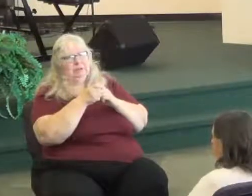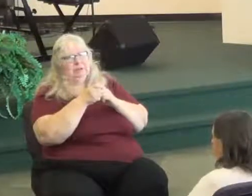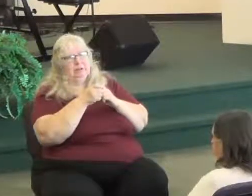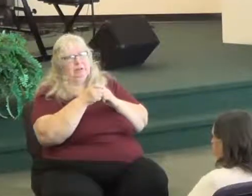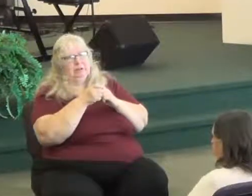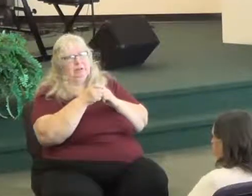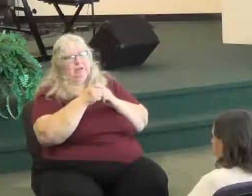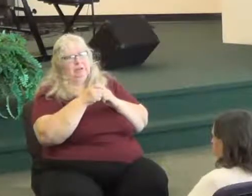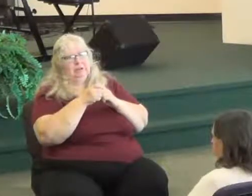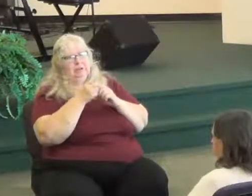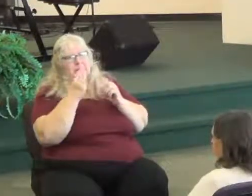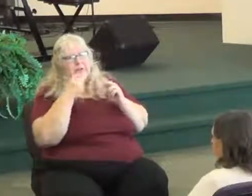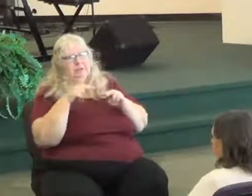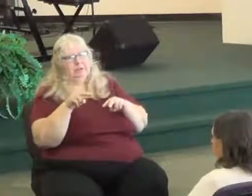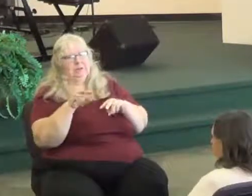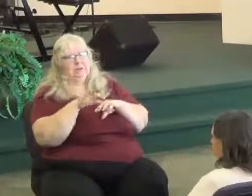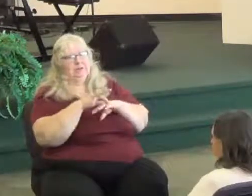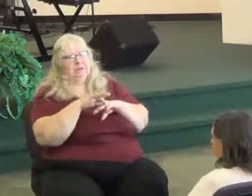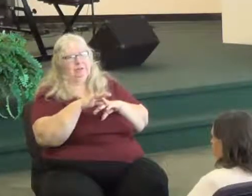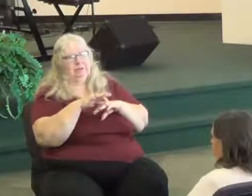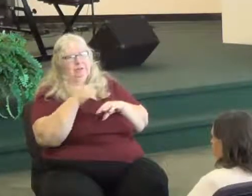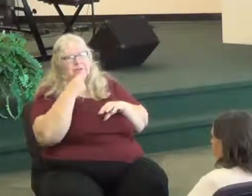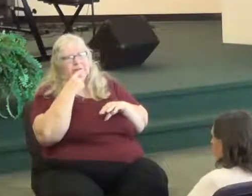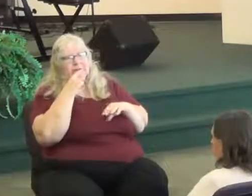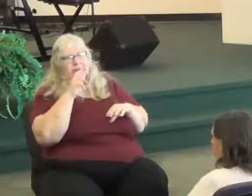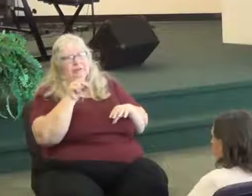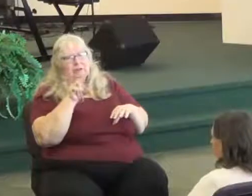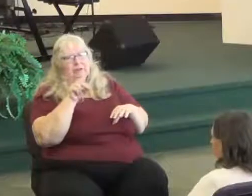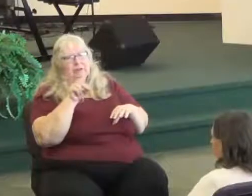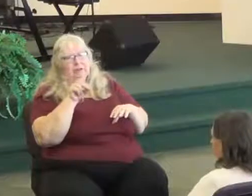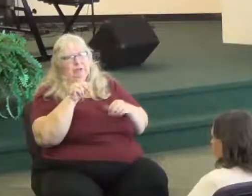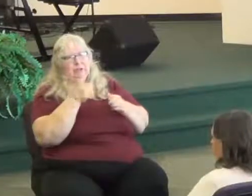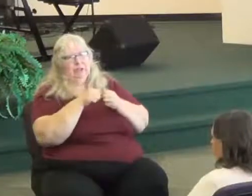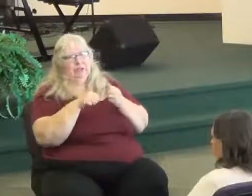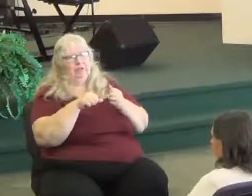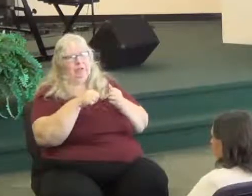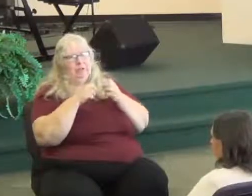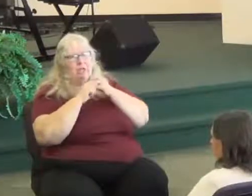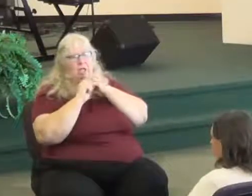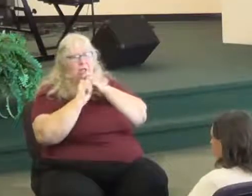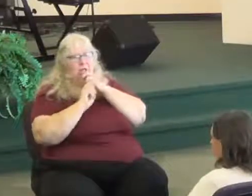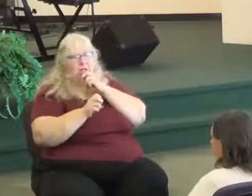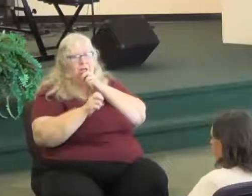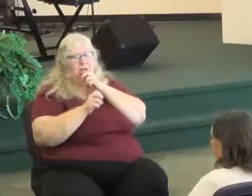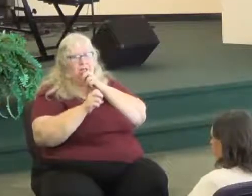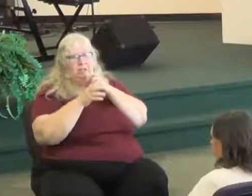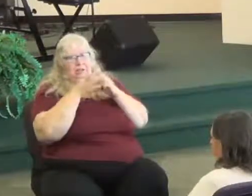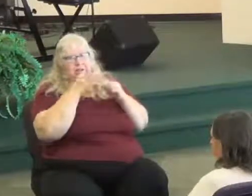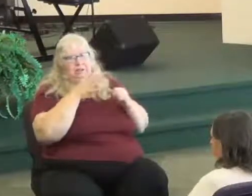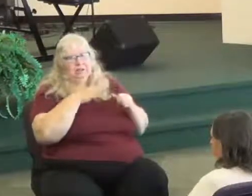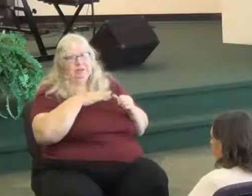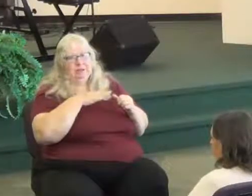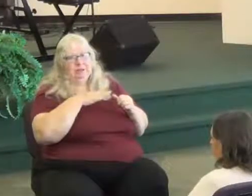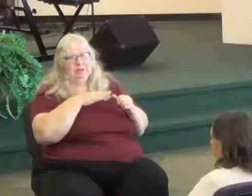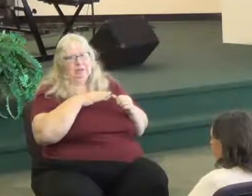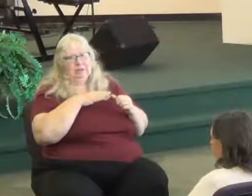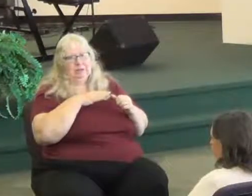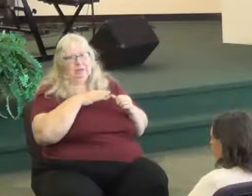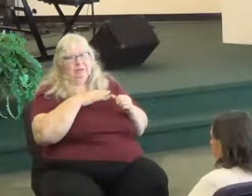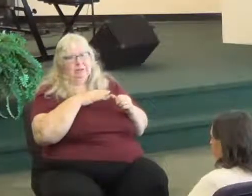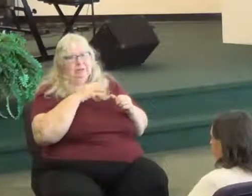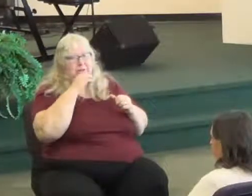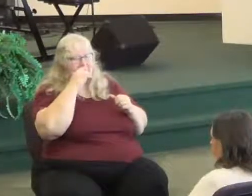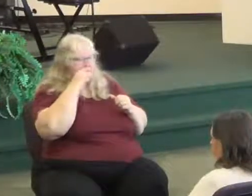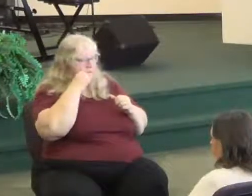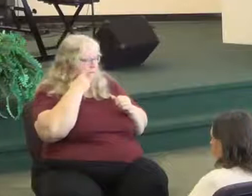know. She walks off. And everybody's stunned. And the lady ends up getting shamed really hard on